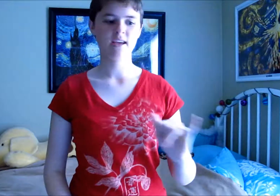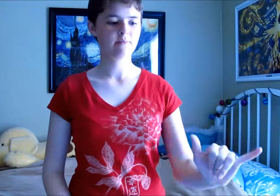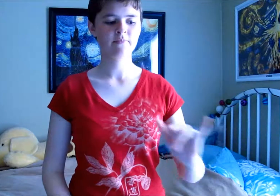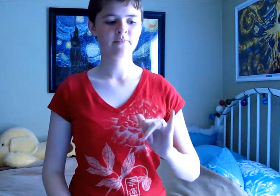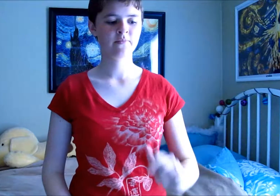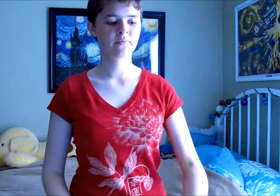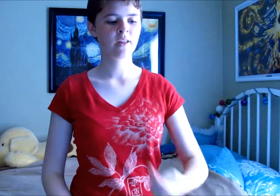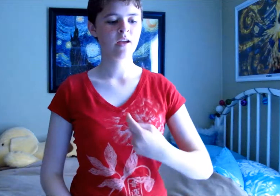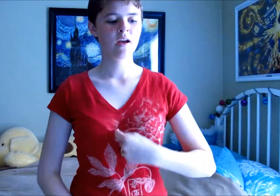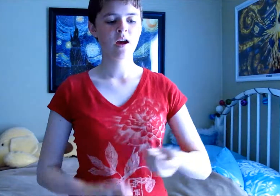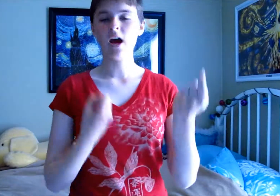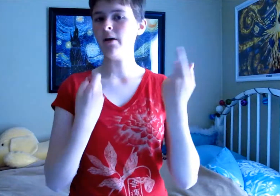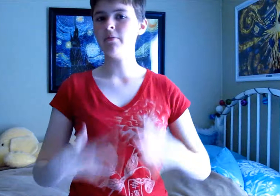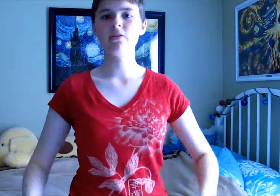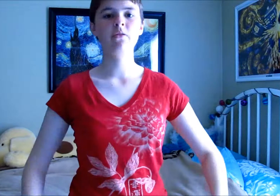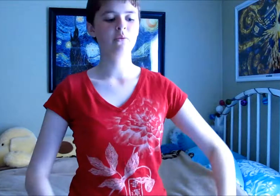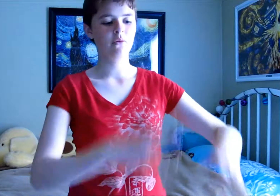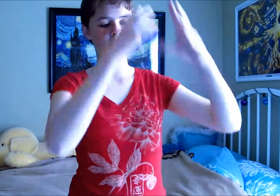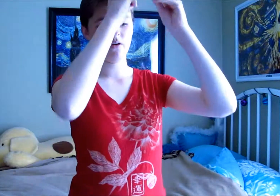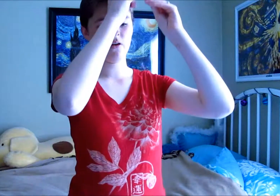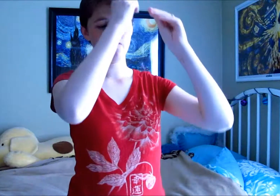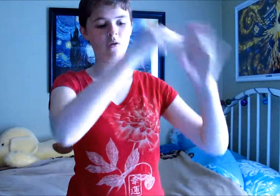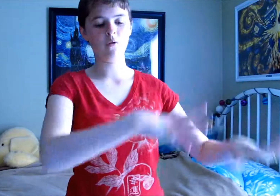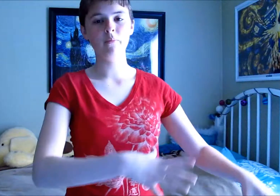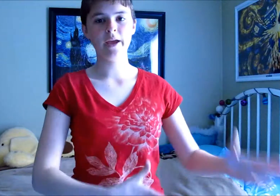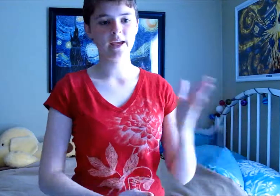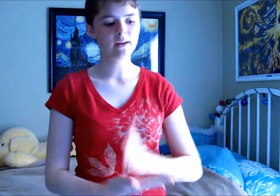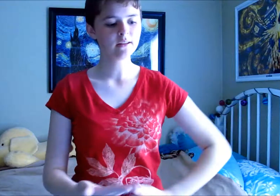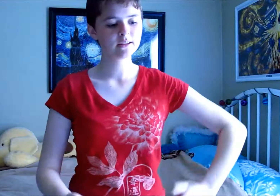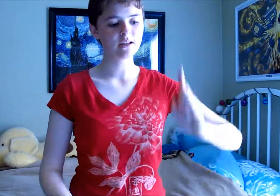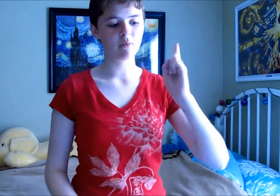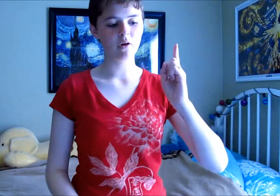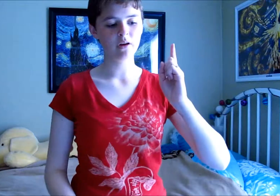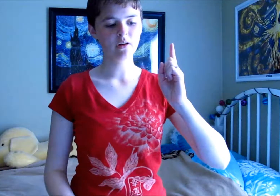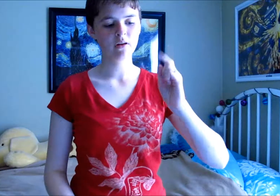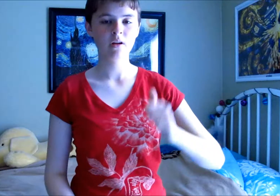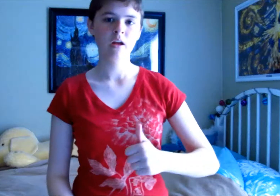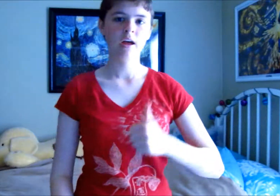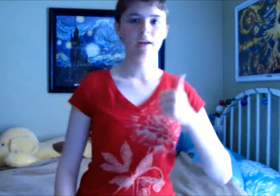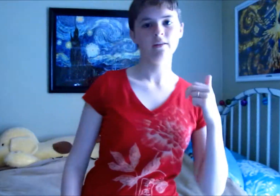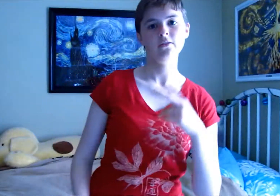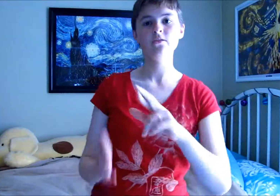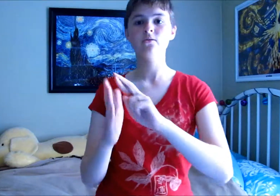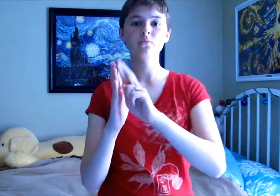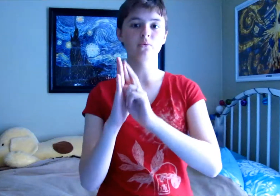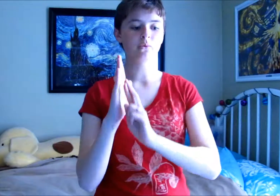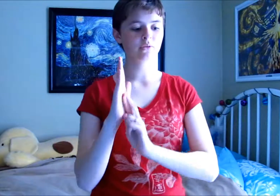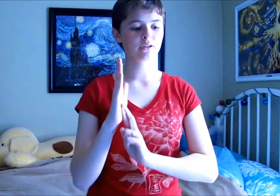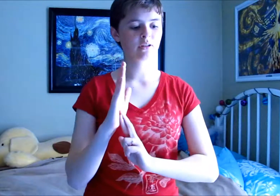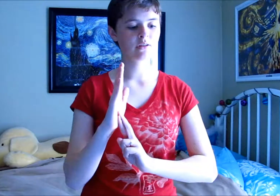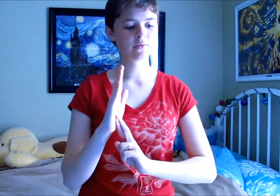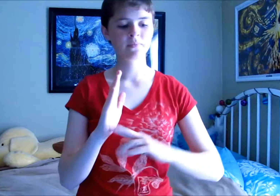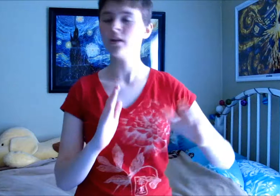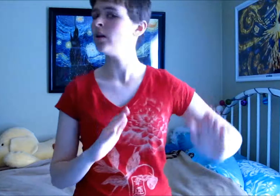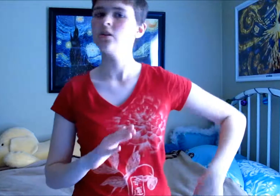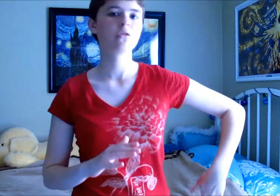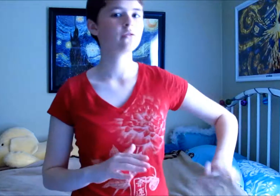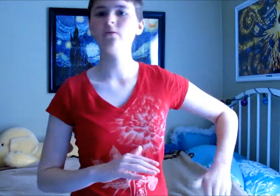same. I'm through obeying someone else's rules. Too